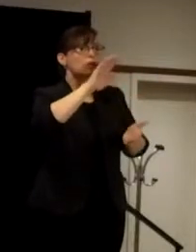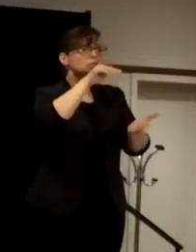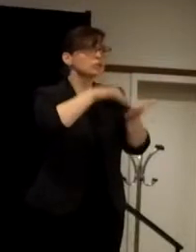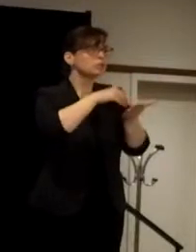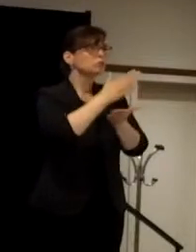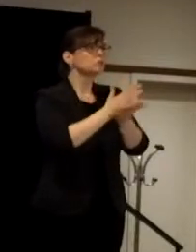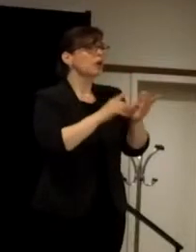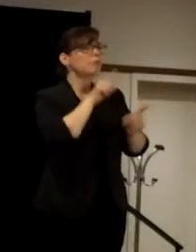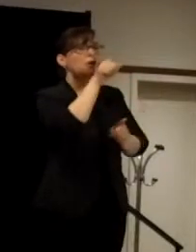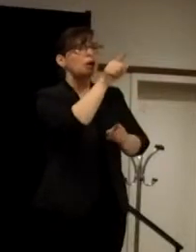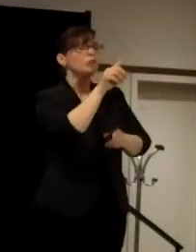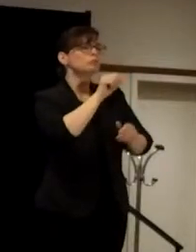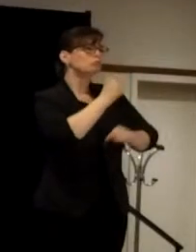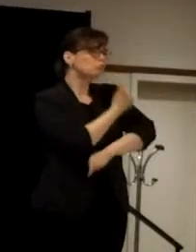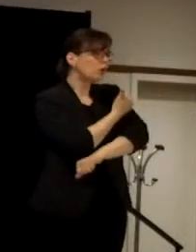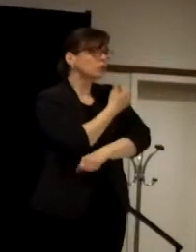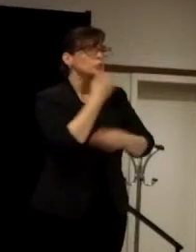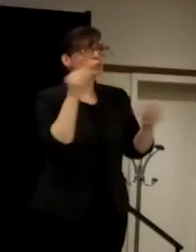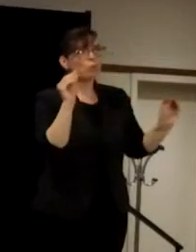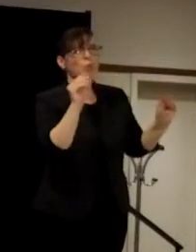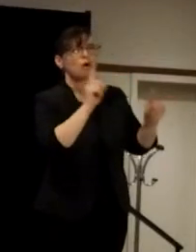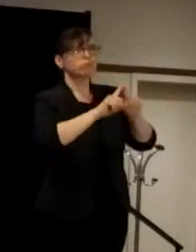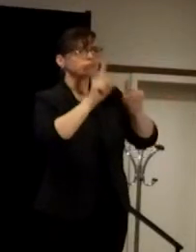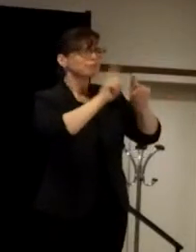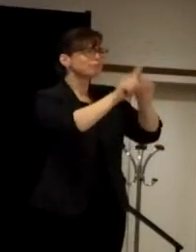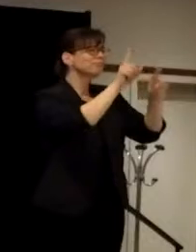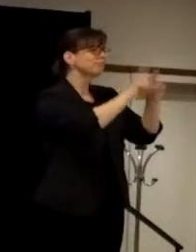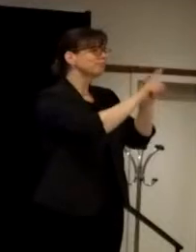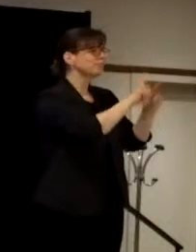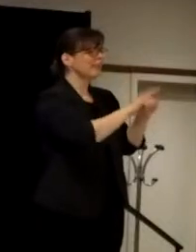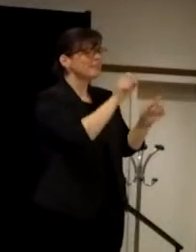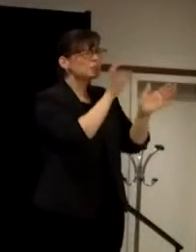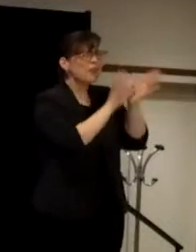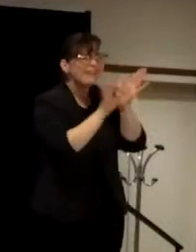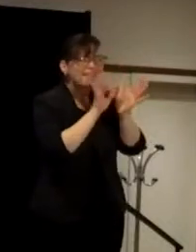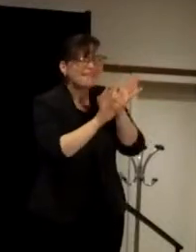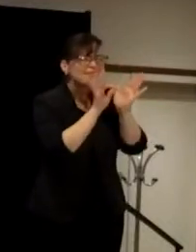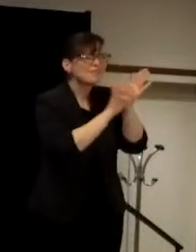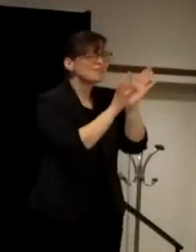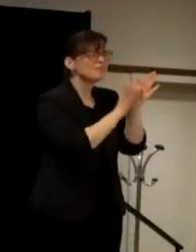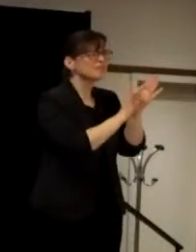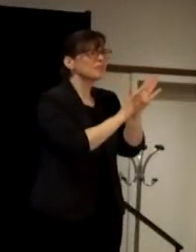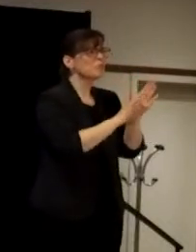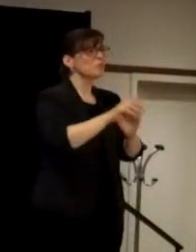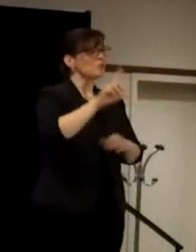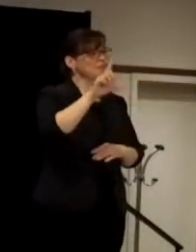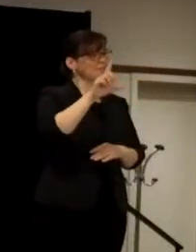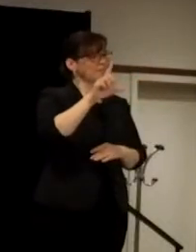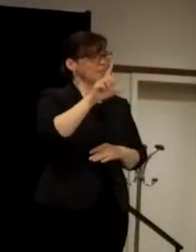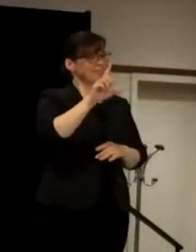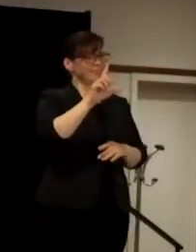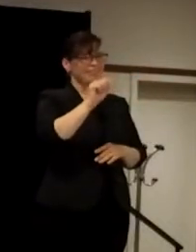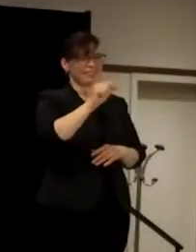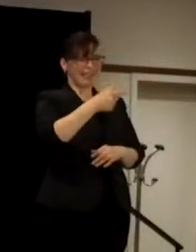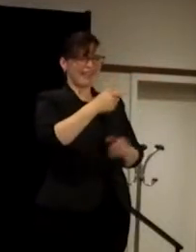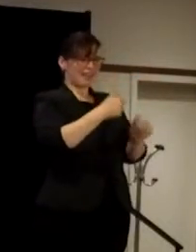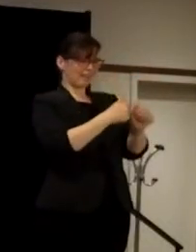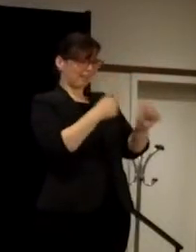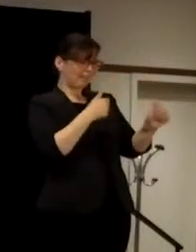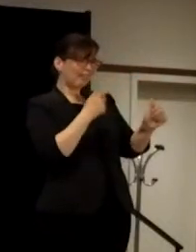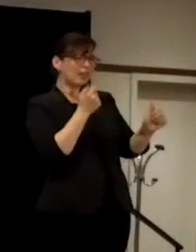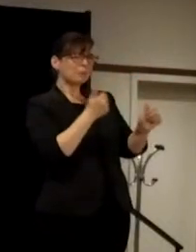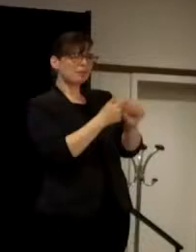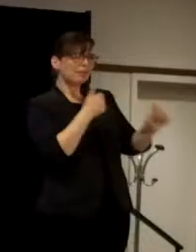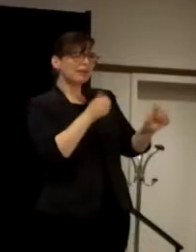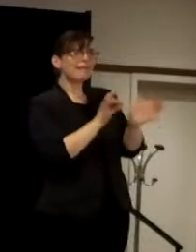all gets input into the system at different times. So there's really a lag on that on the statewide data, and so